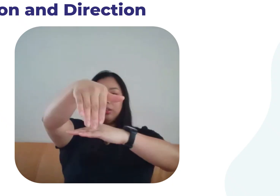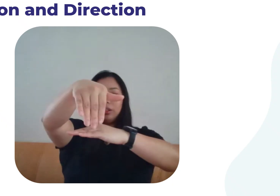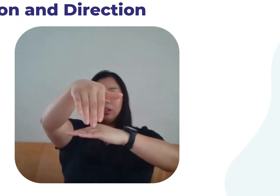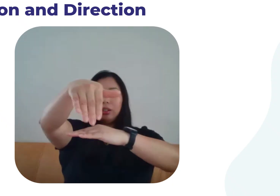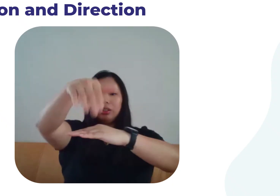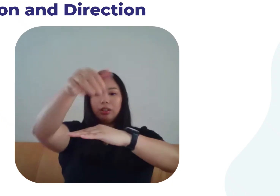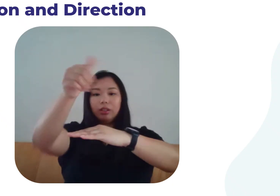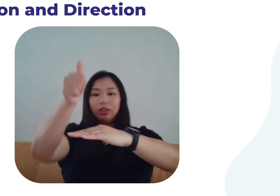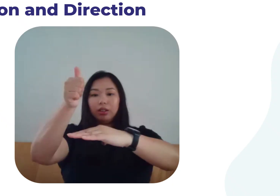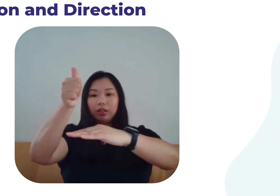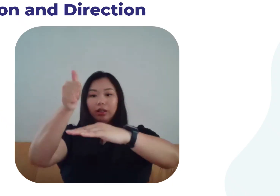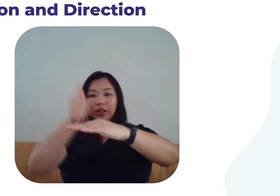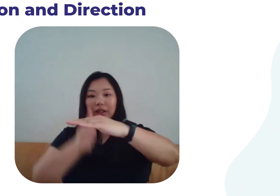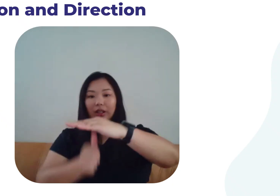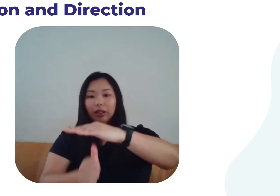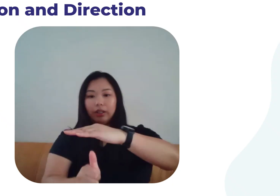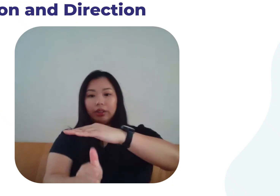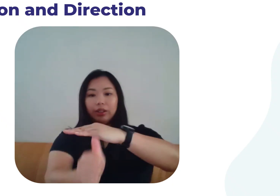over,